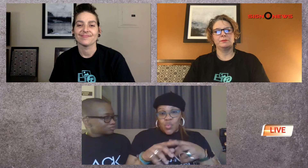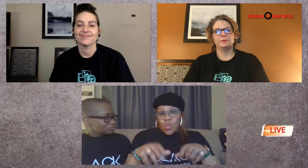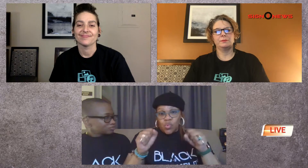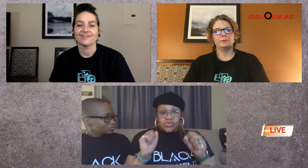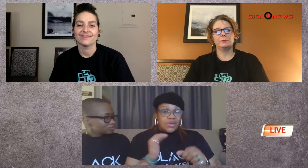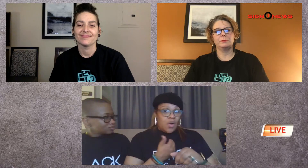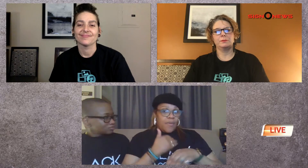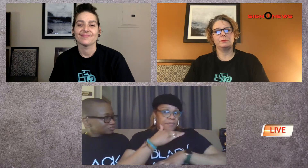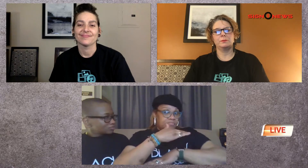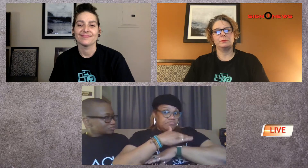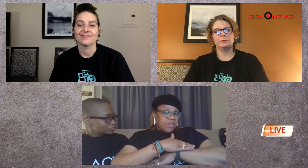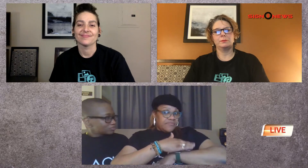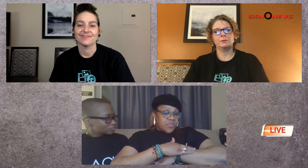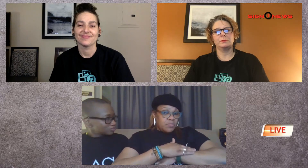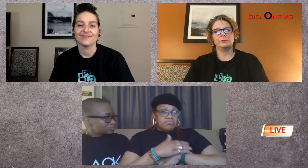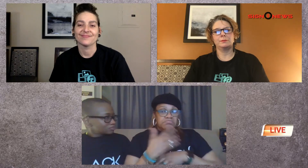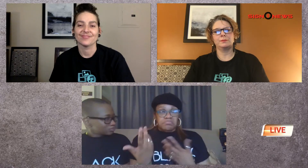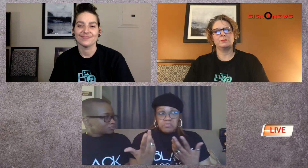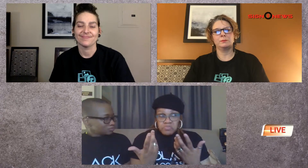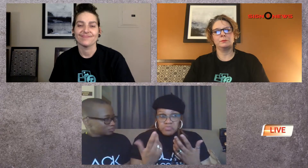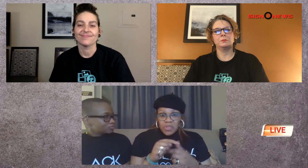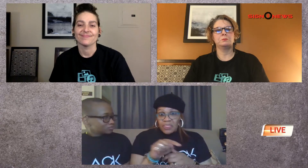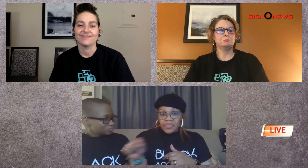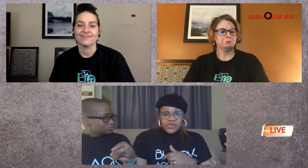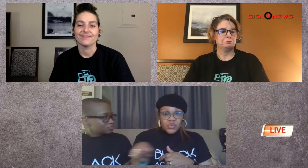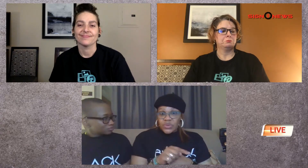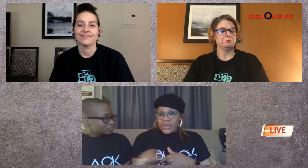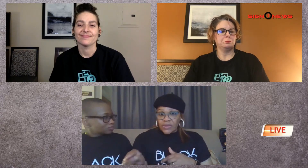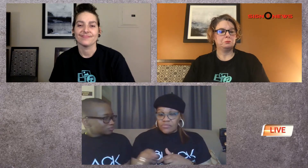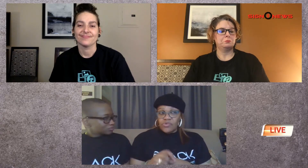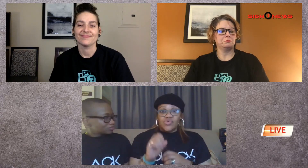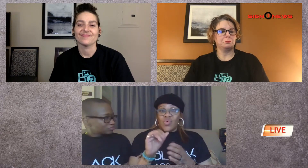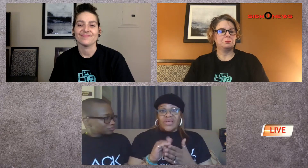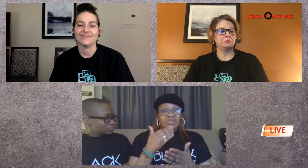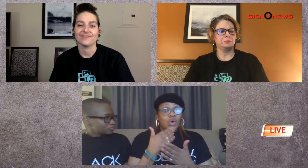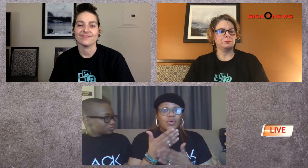us to do another panel opportunity.